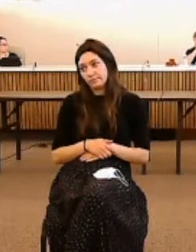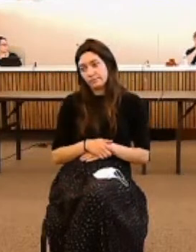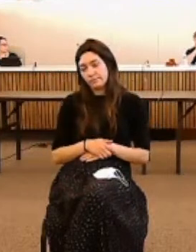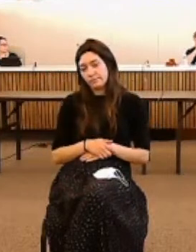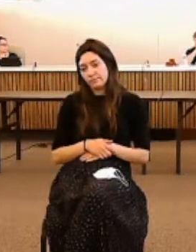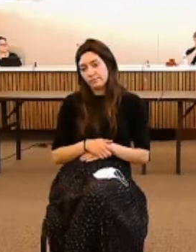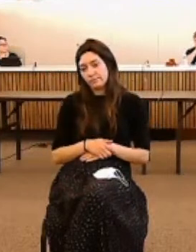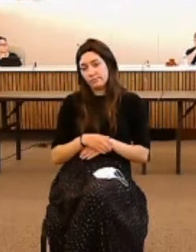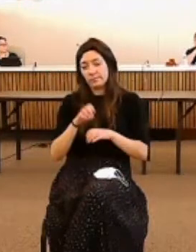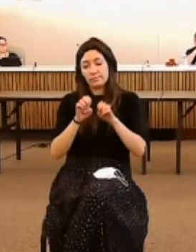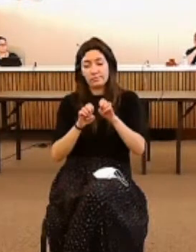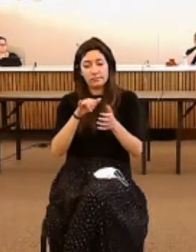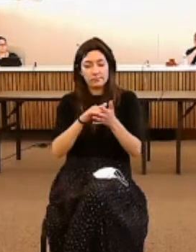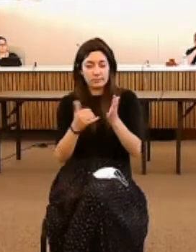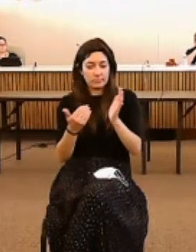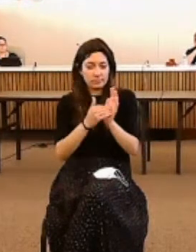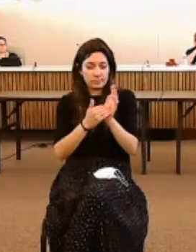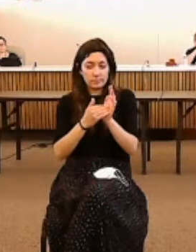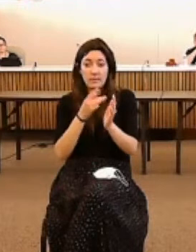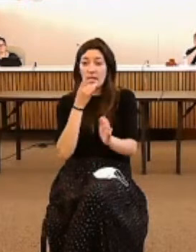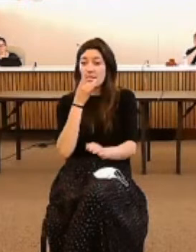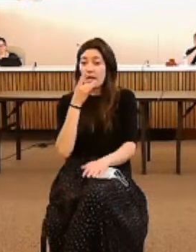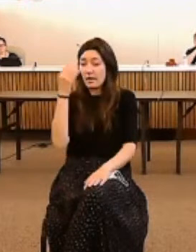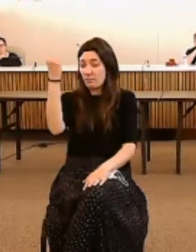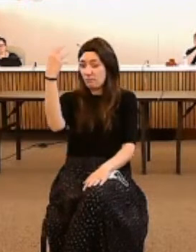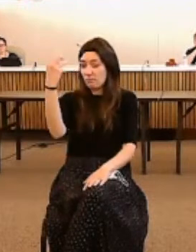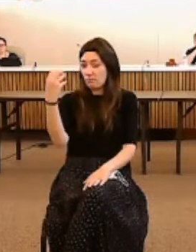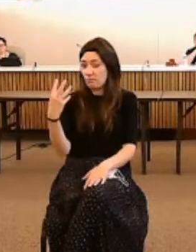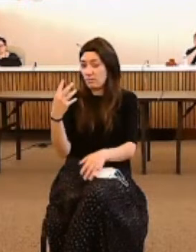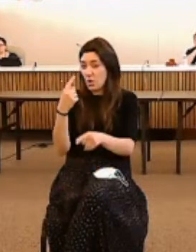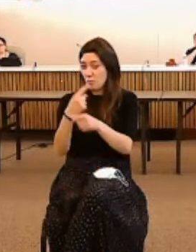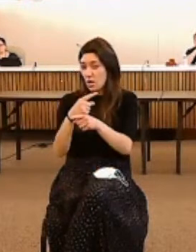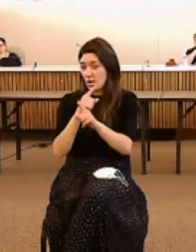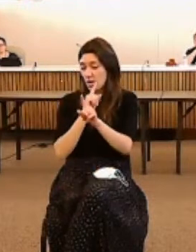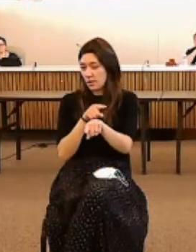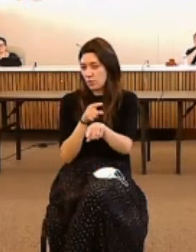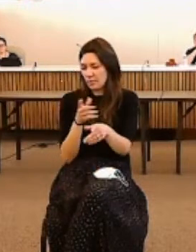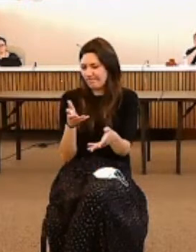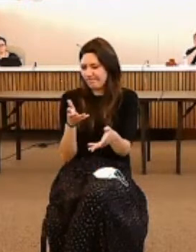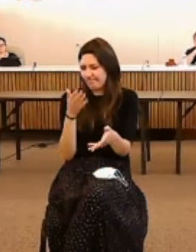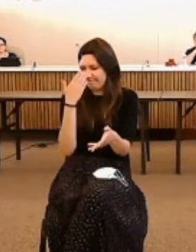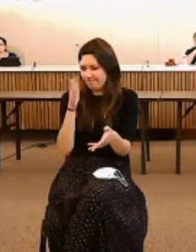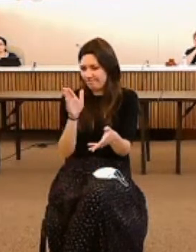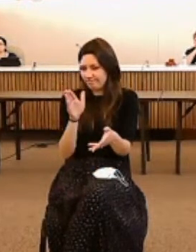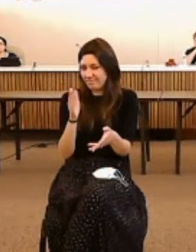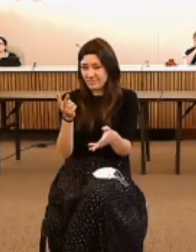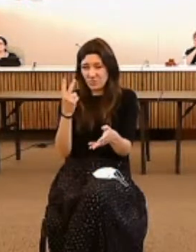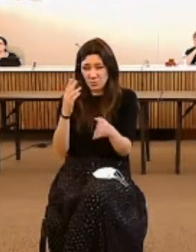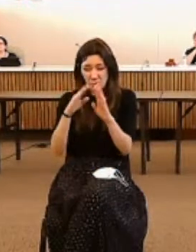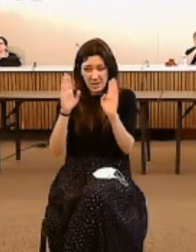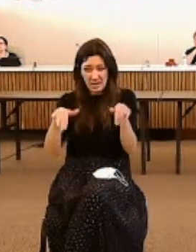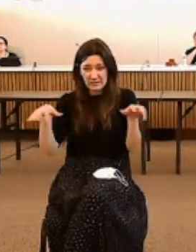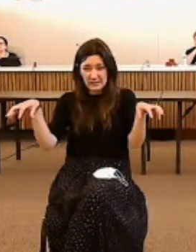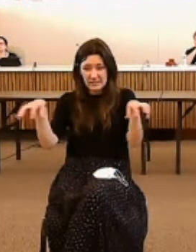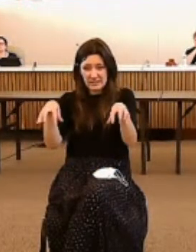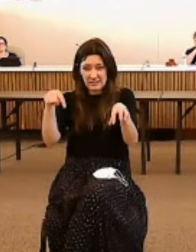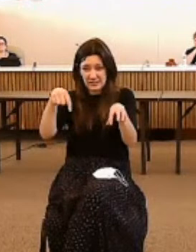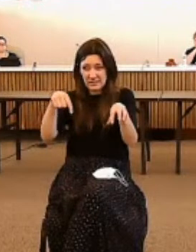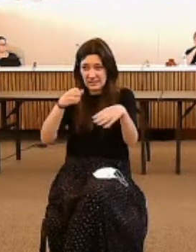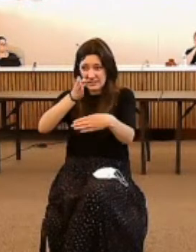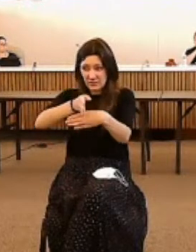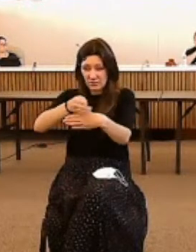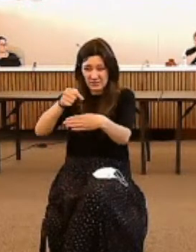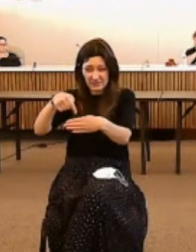not sure a light is the right solution. I will say that the two houses closest to that intersection probably would very much not like a light,